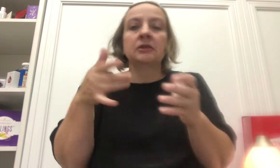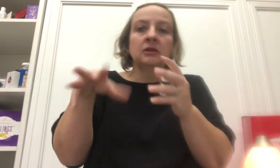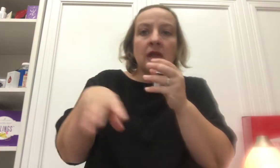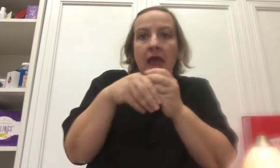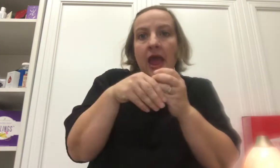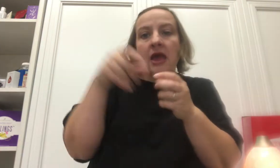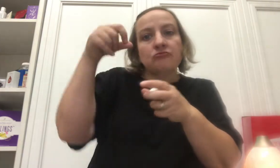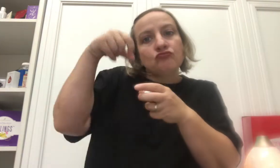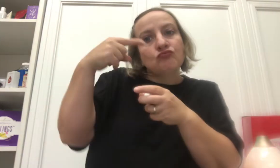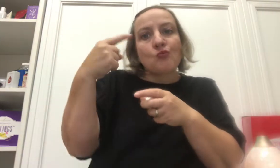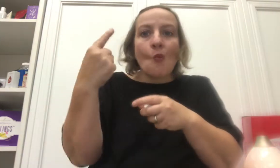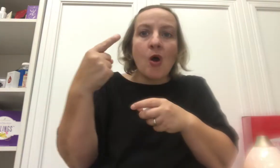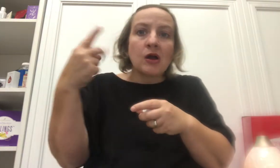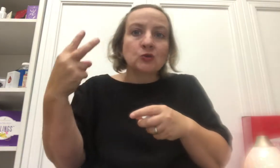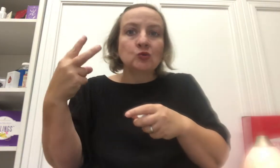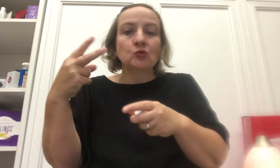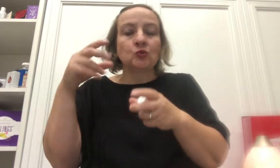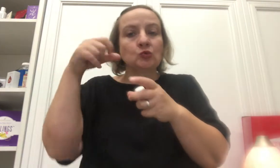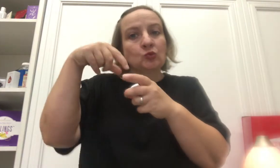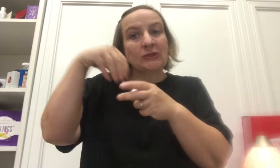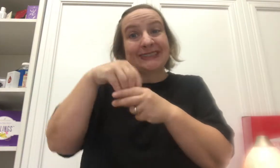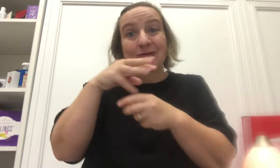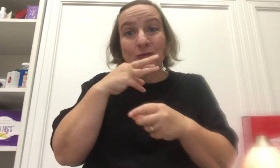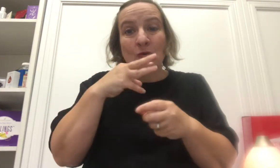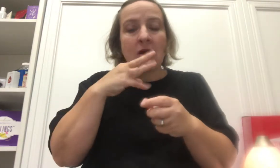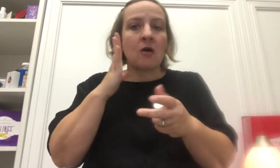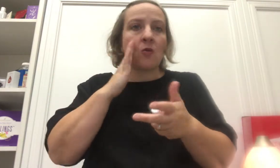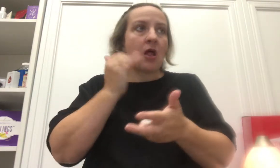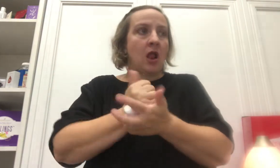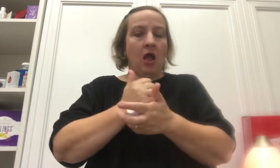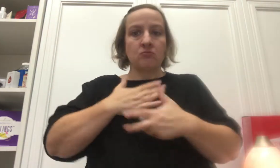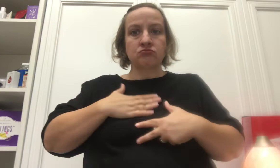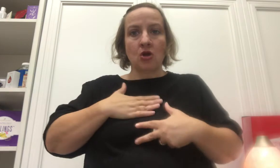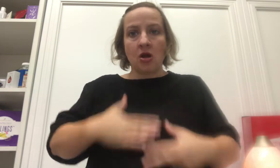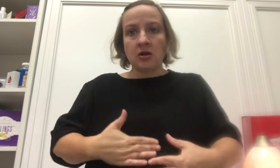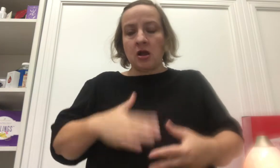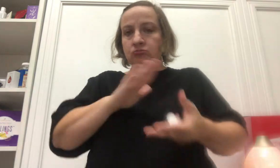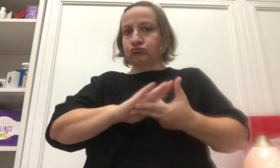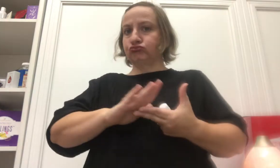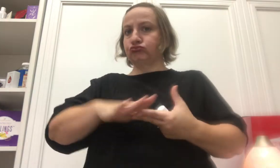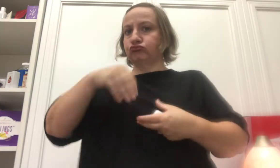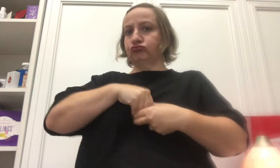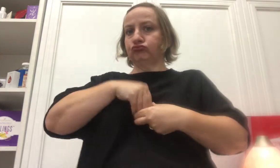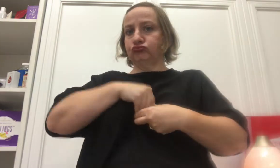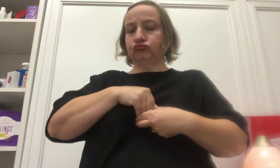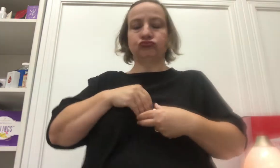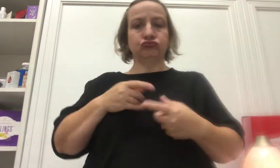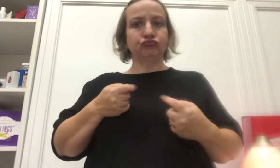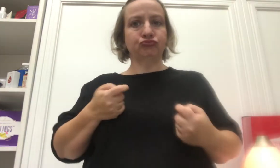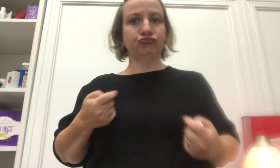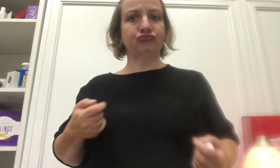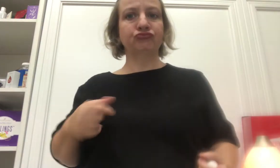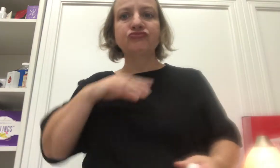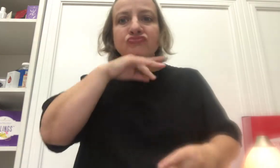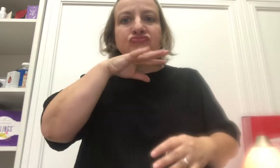water. You can add a drop or two of lemon oil to your water. And it also helps your body clean